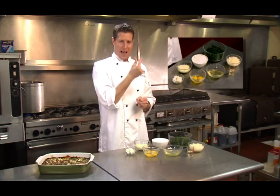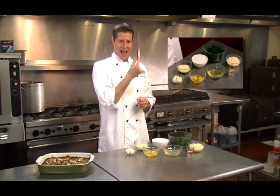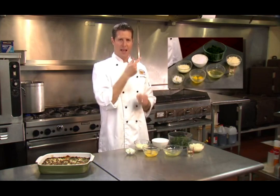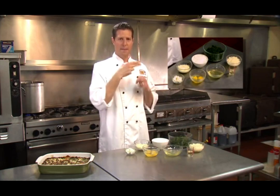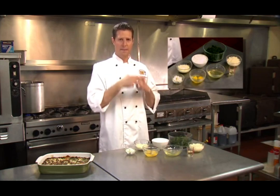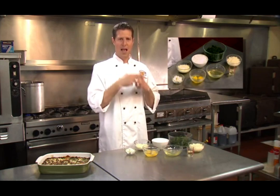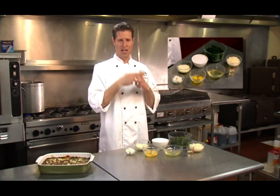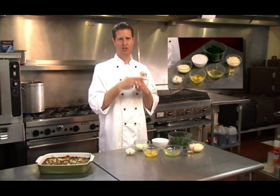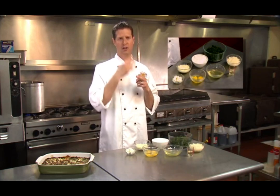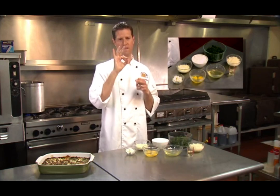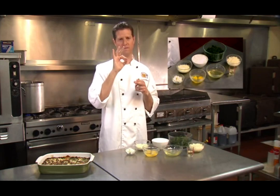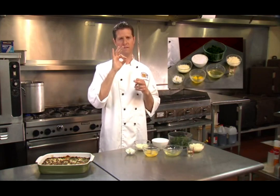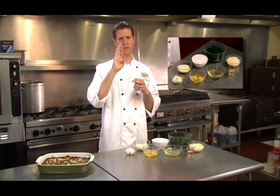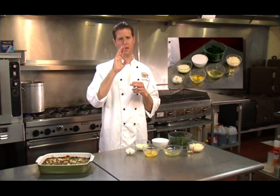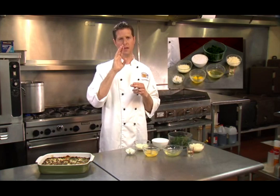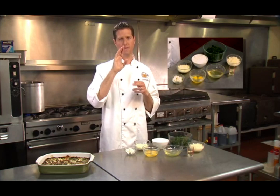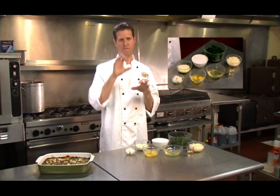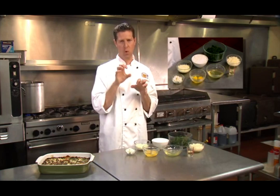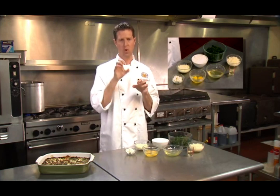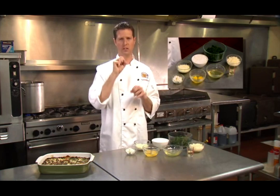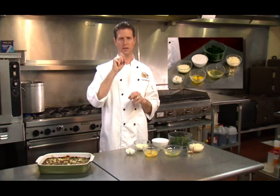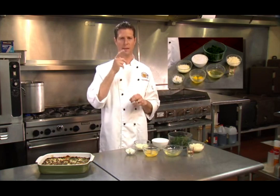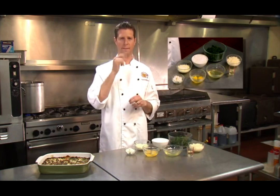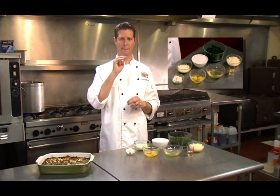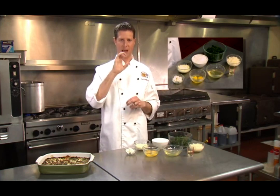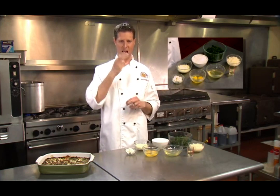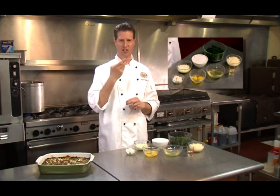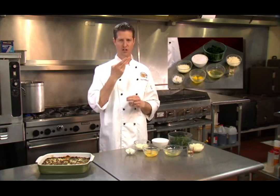Defrost a 1-pound bag of frozen chopped spinach.